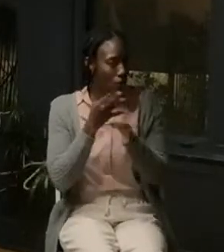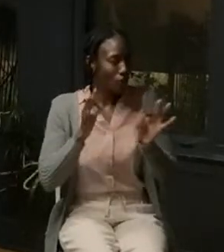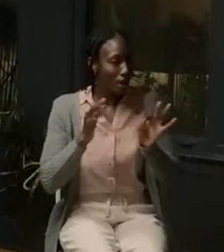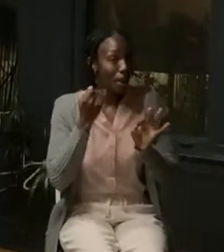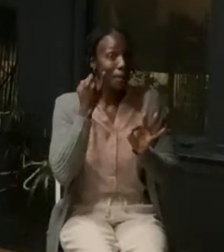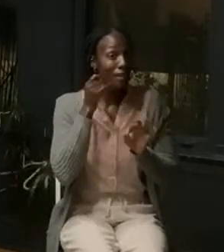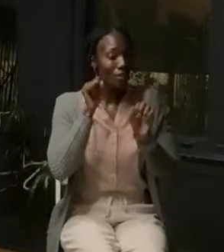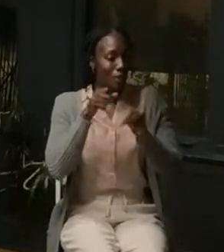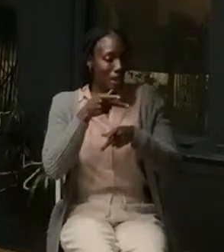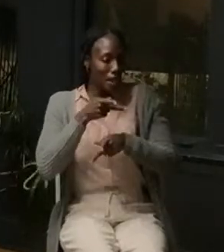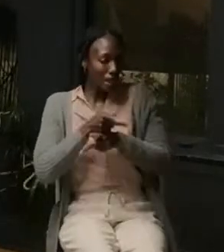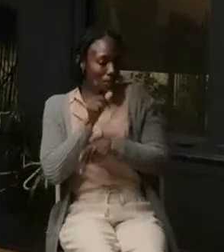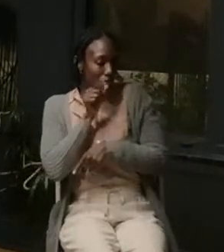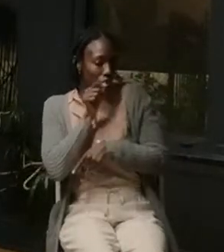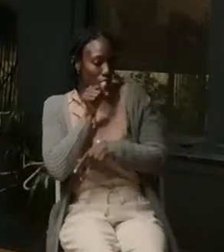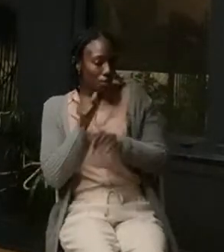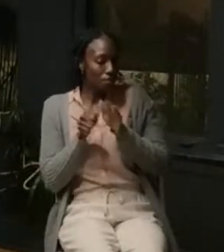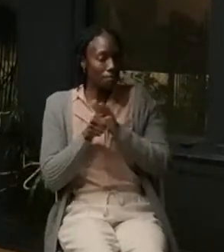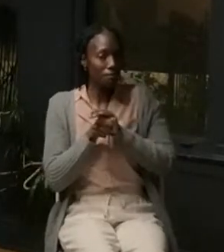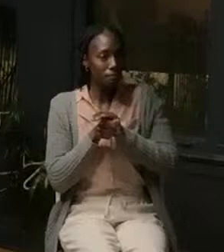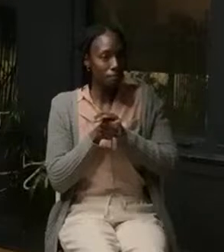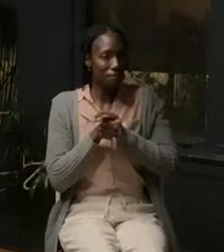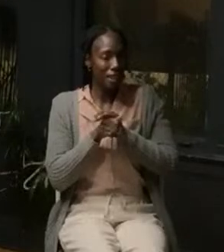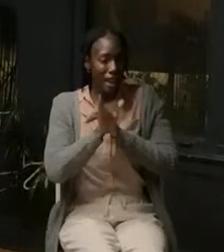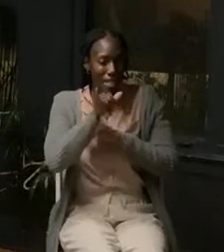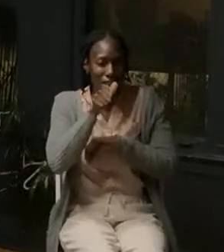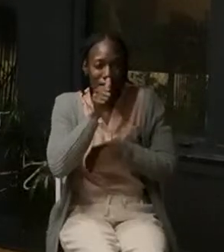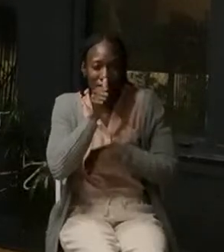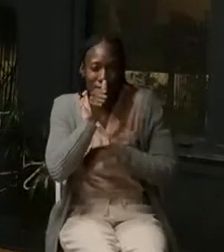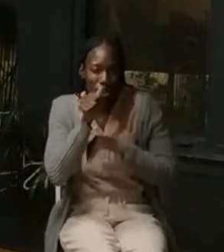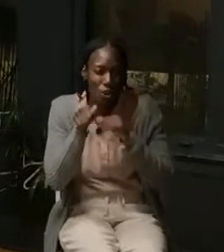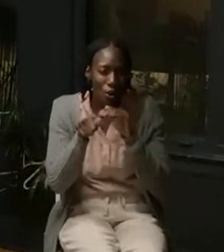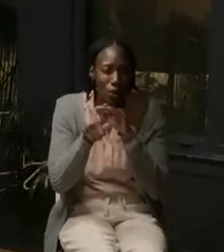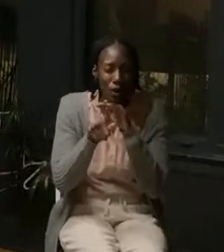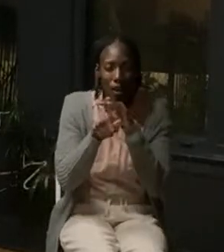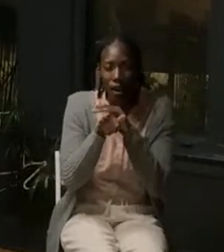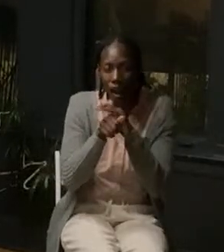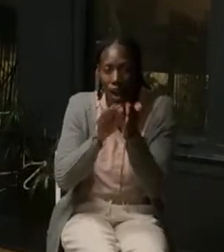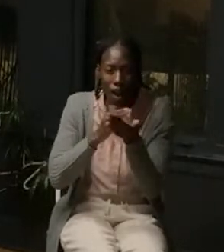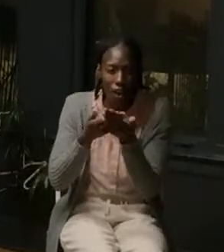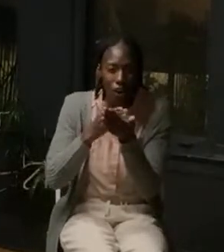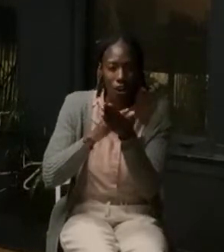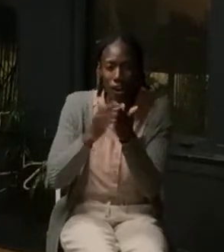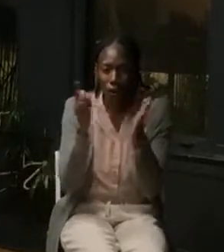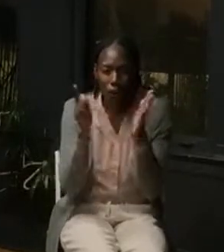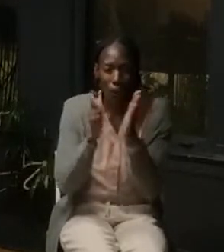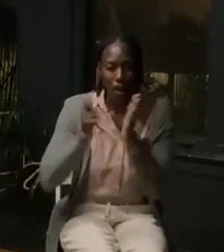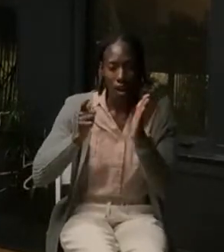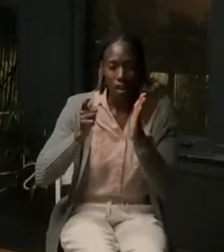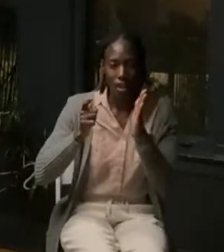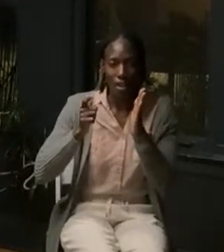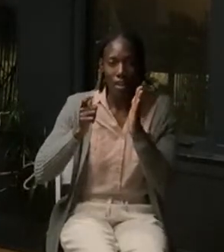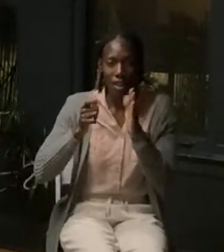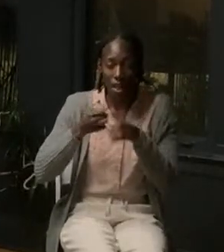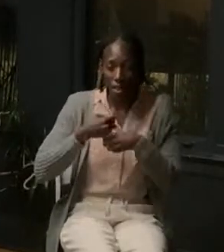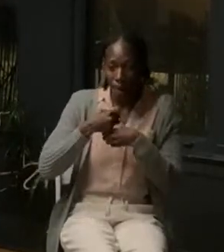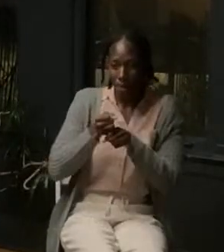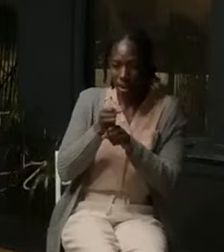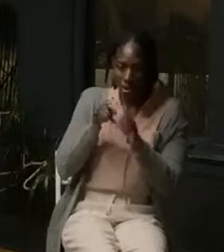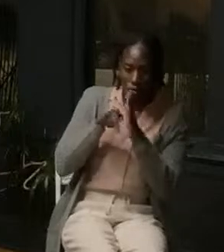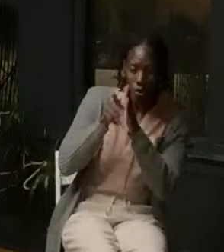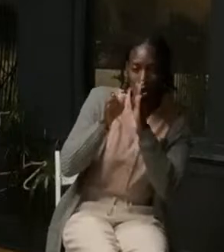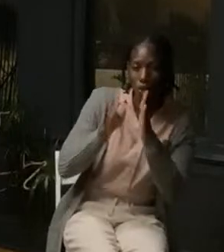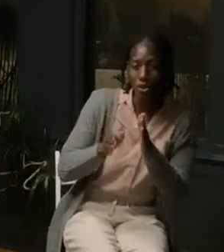keep chicken to yourself. That secret culinary criminality that makes martyrs in